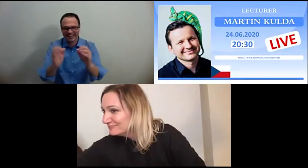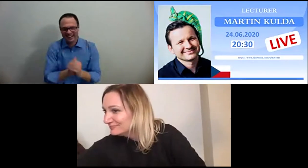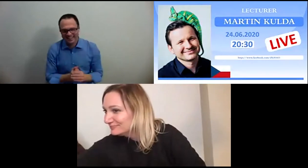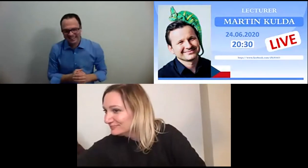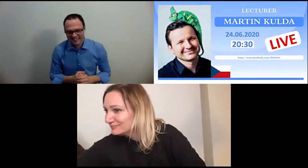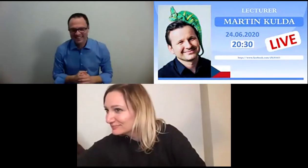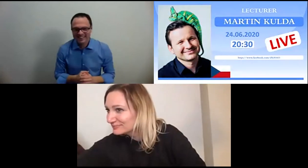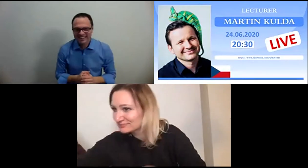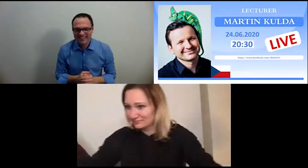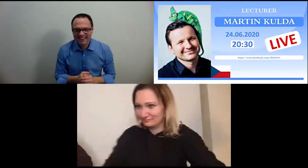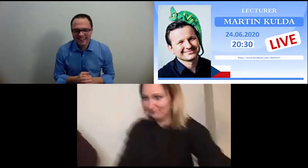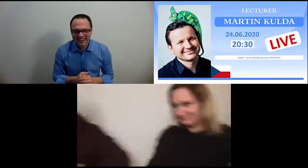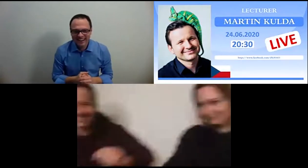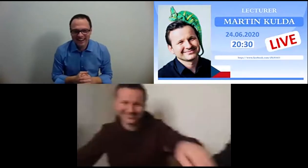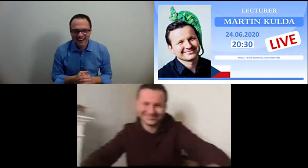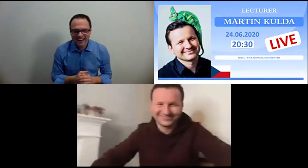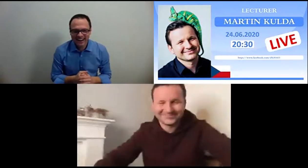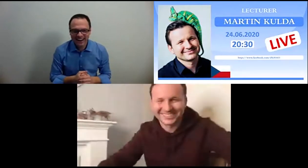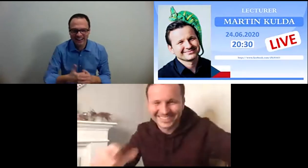We had some technical issues,